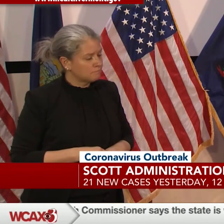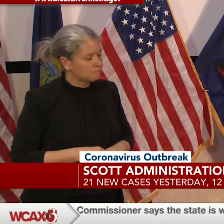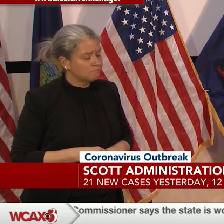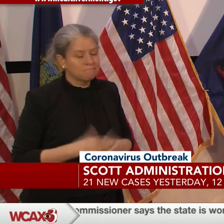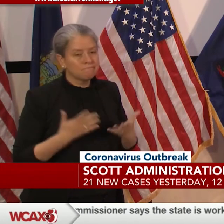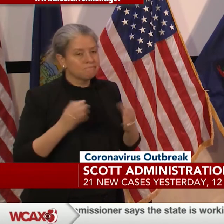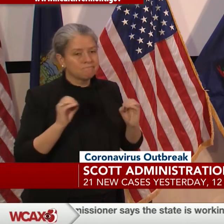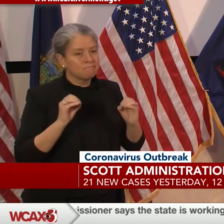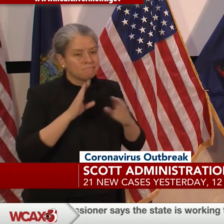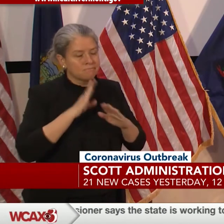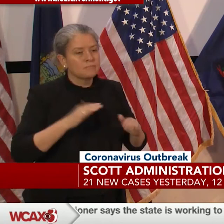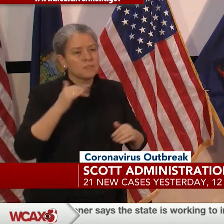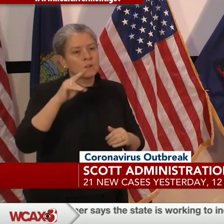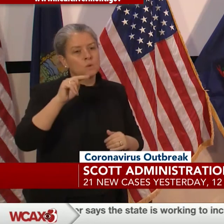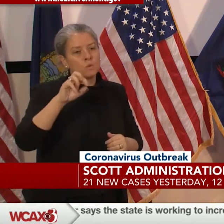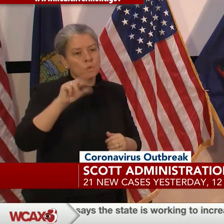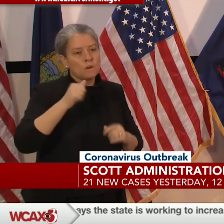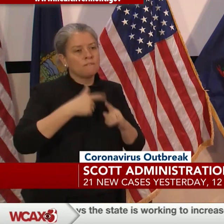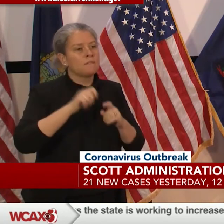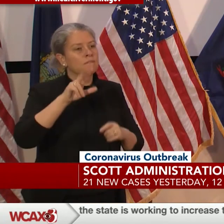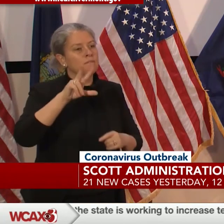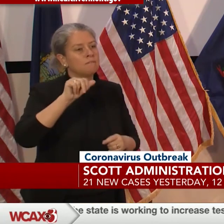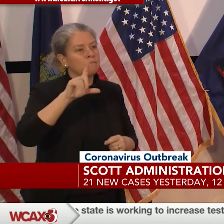All right. Nora at the Valley News.